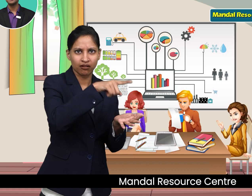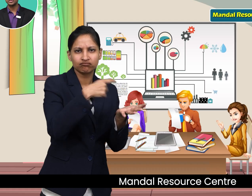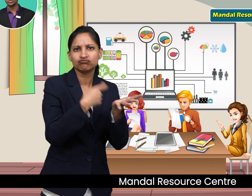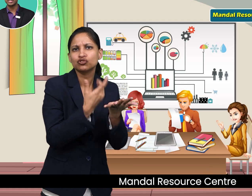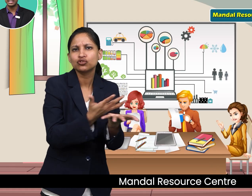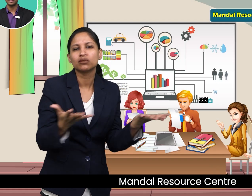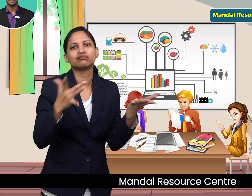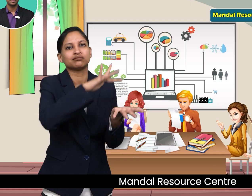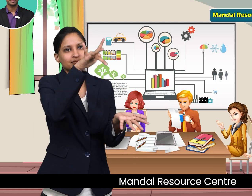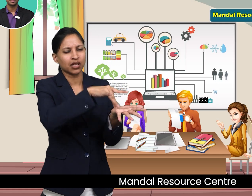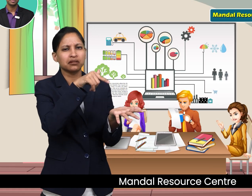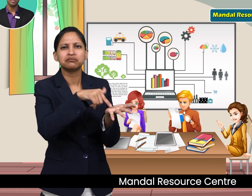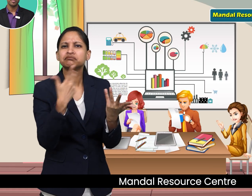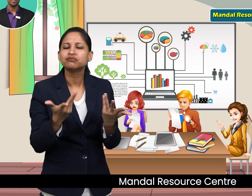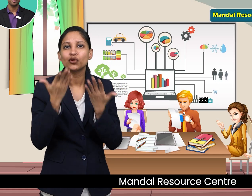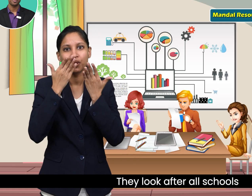Mandal Resource Center.